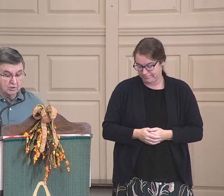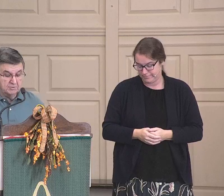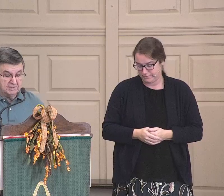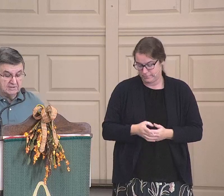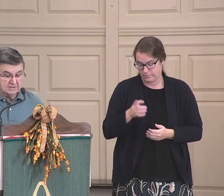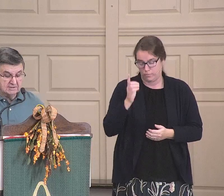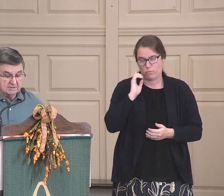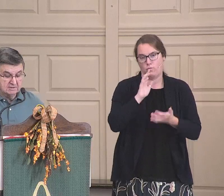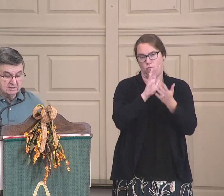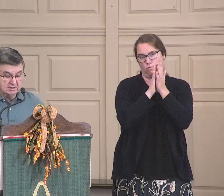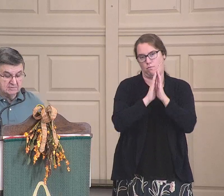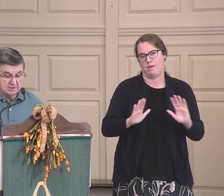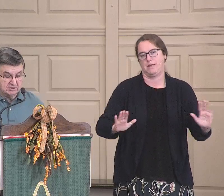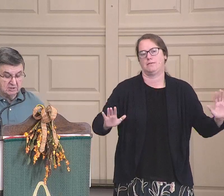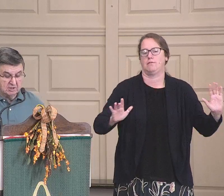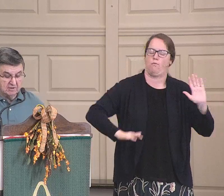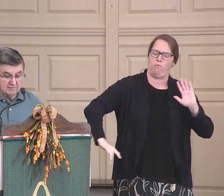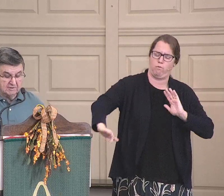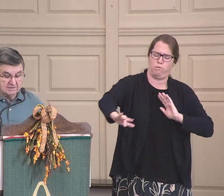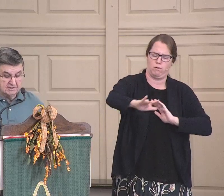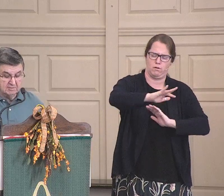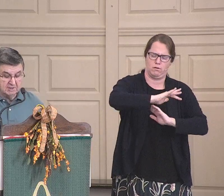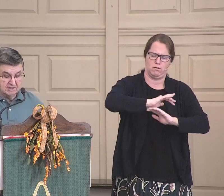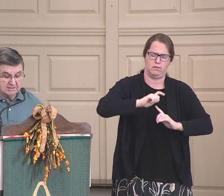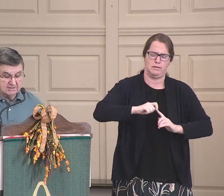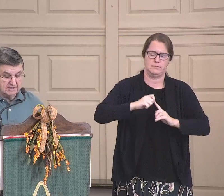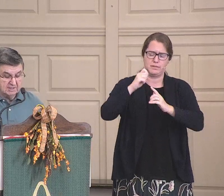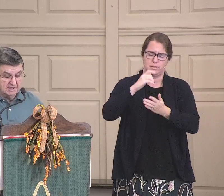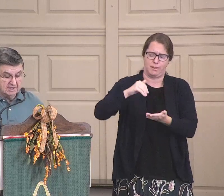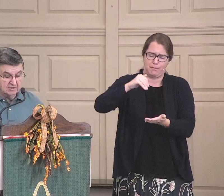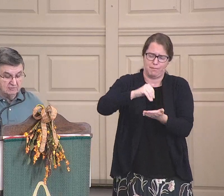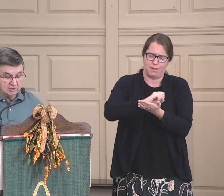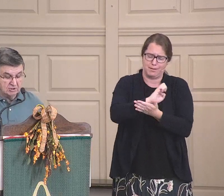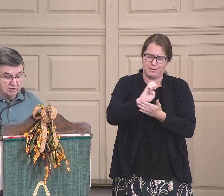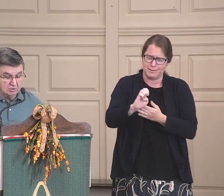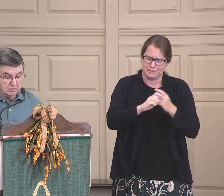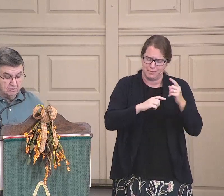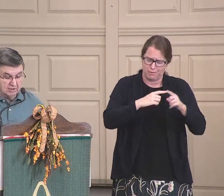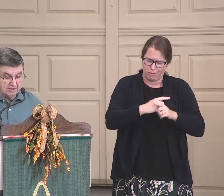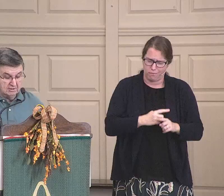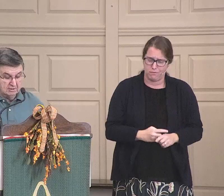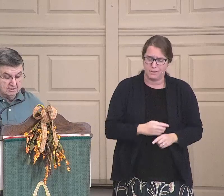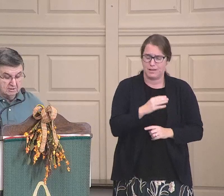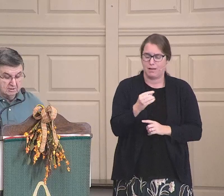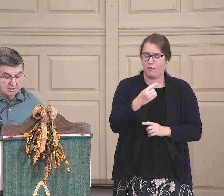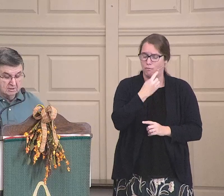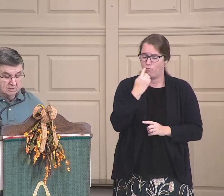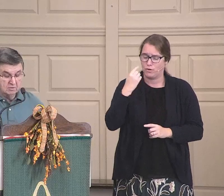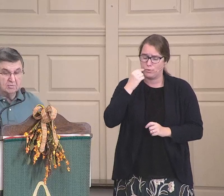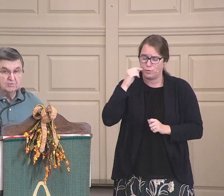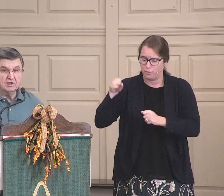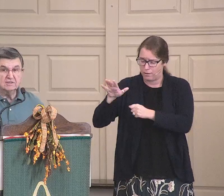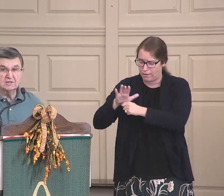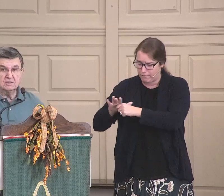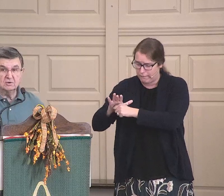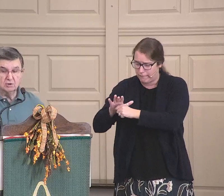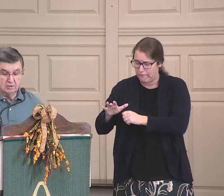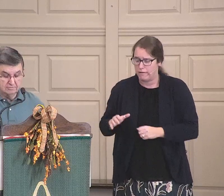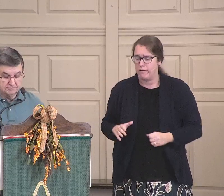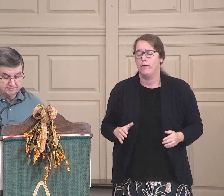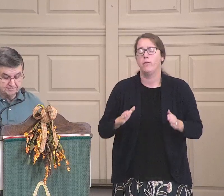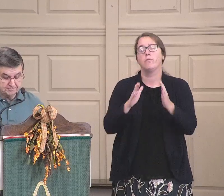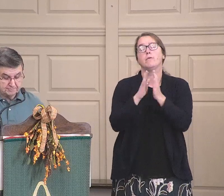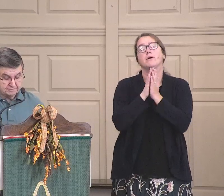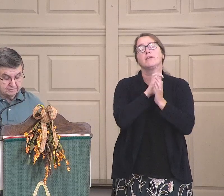For world peace, especially conflicts in the Middle East and in Russia, Ukraine, we pray to the